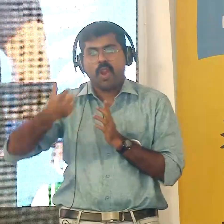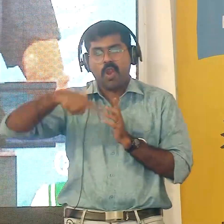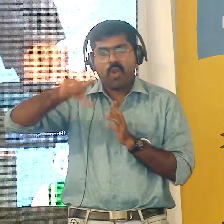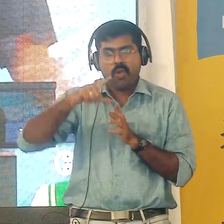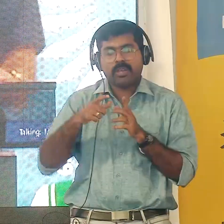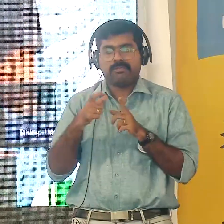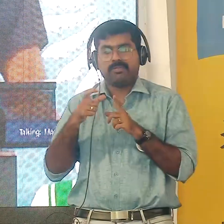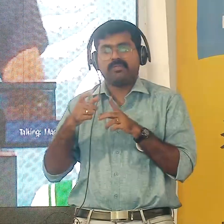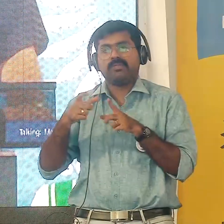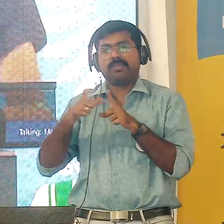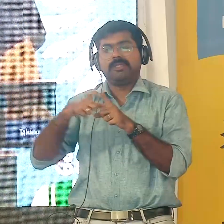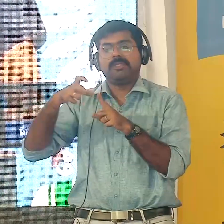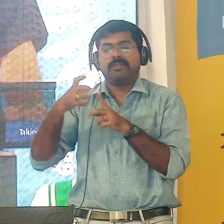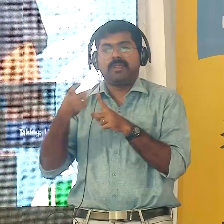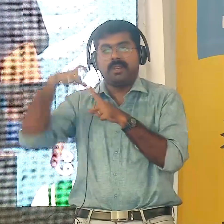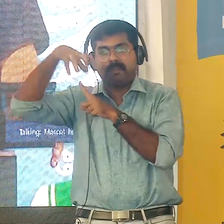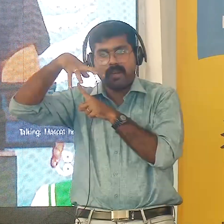level, among